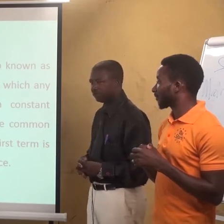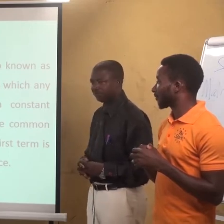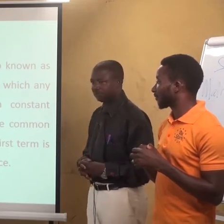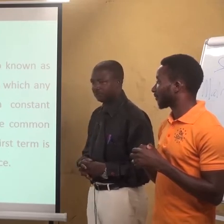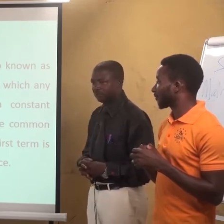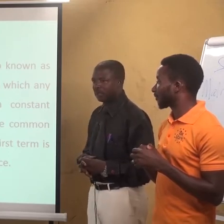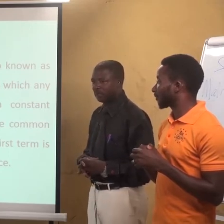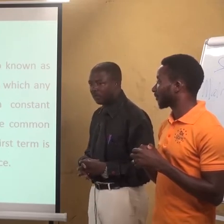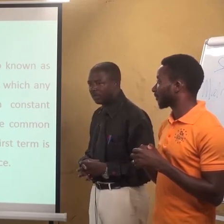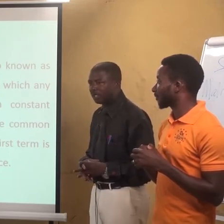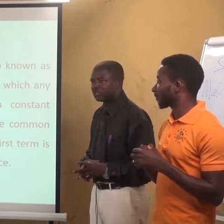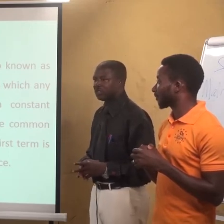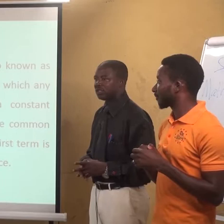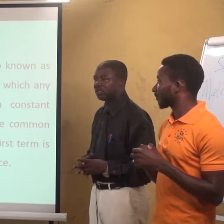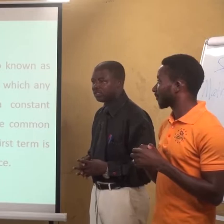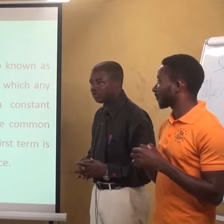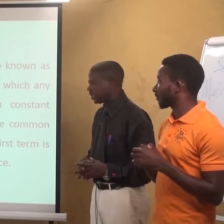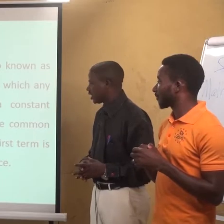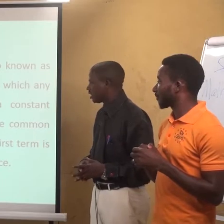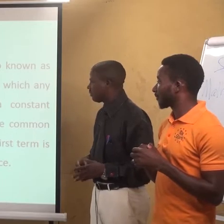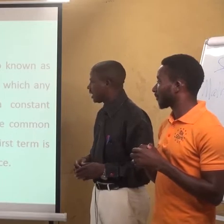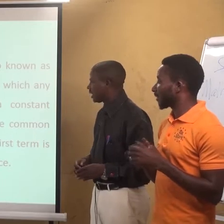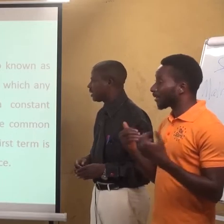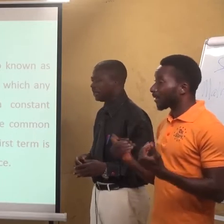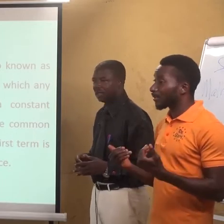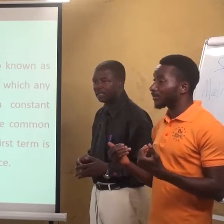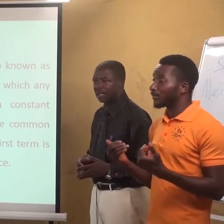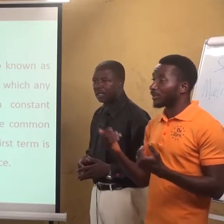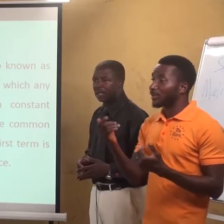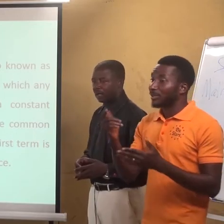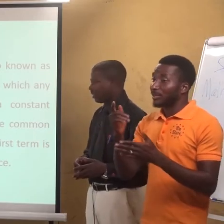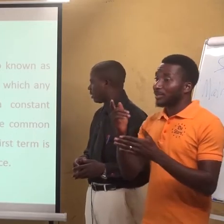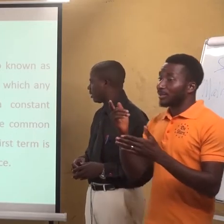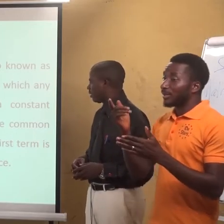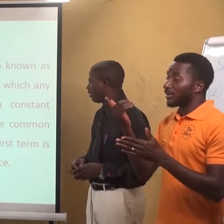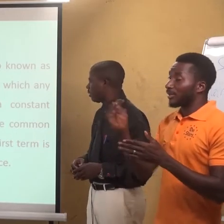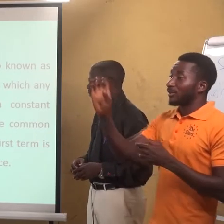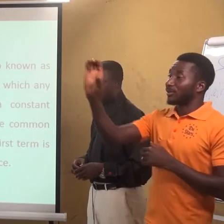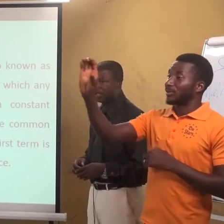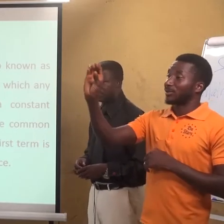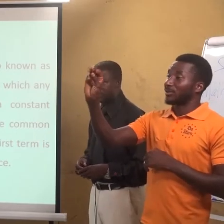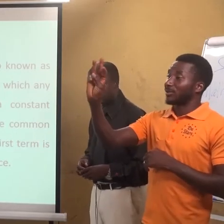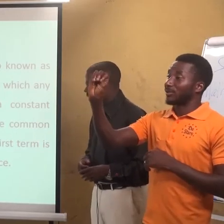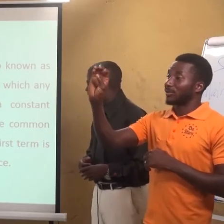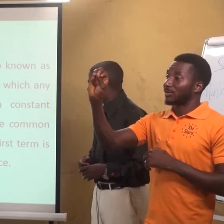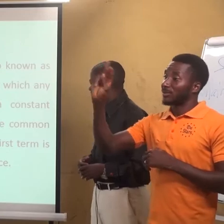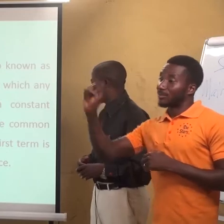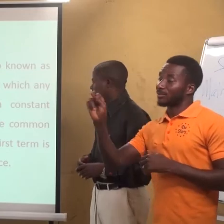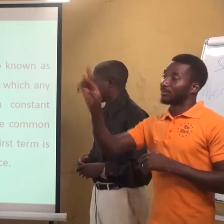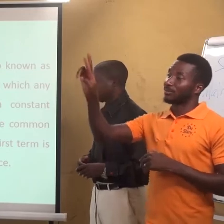ratio. The common ratio is denoted by letter R, while its first